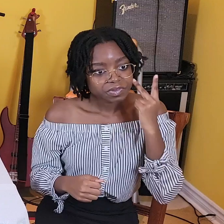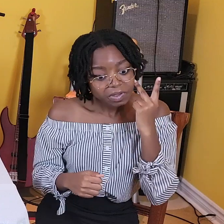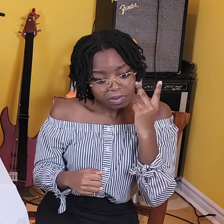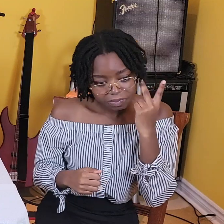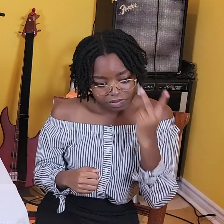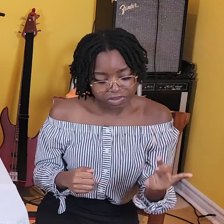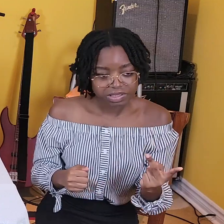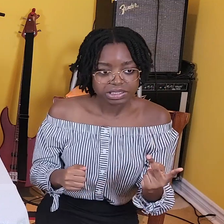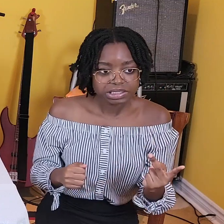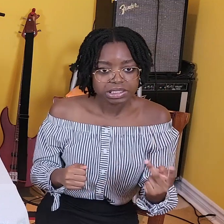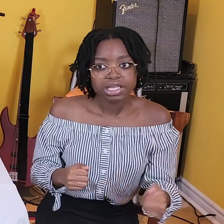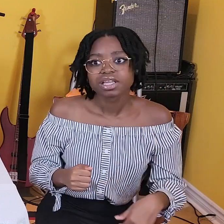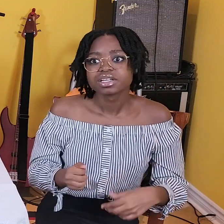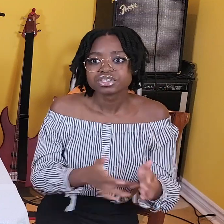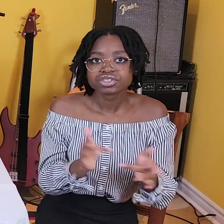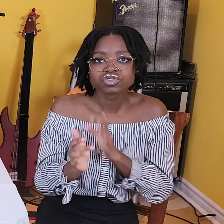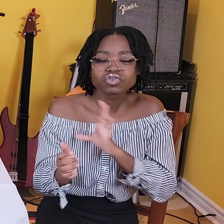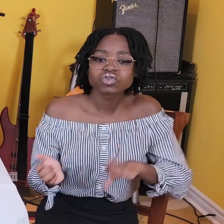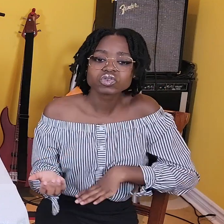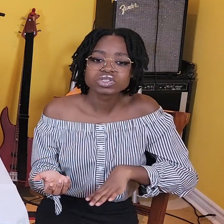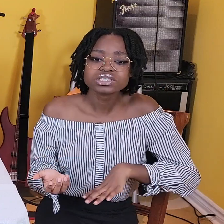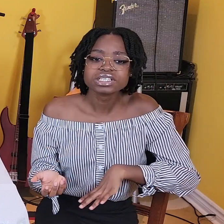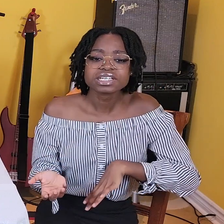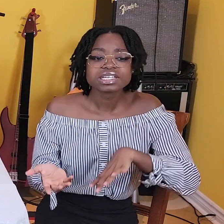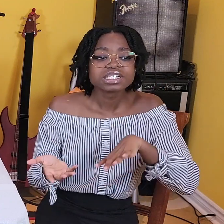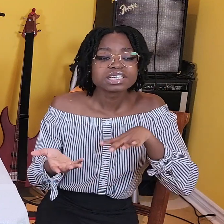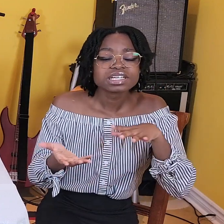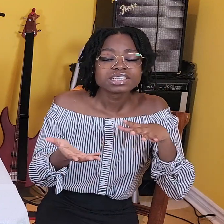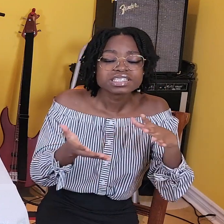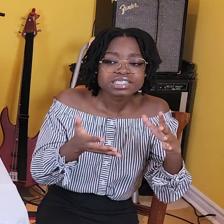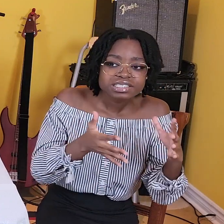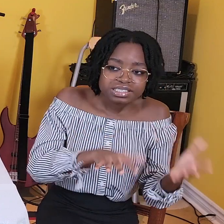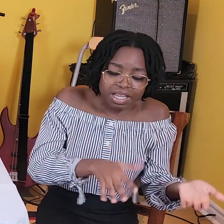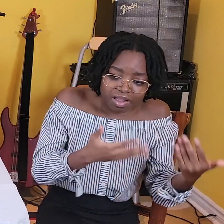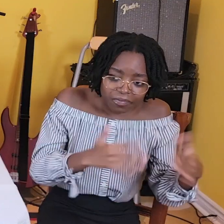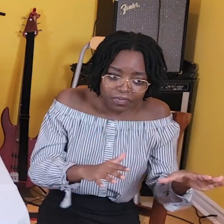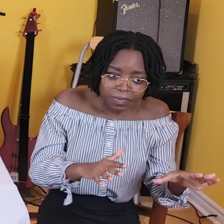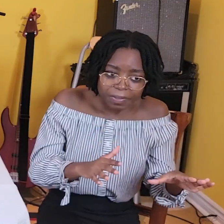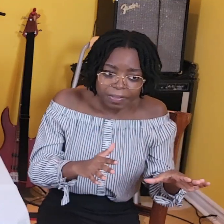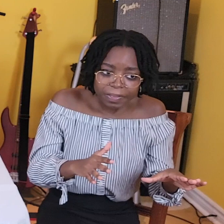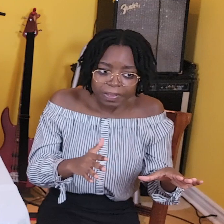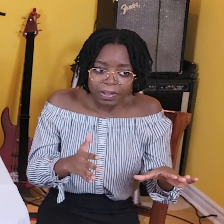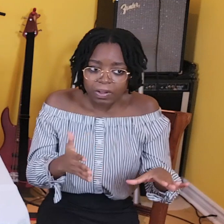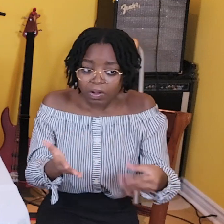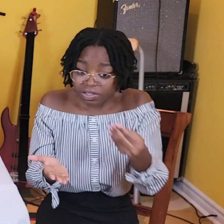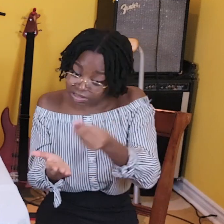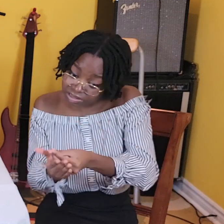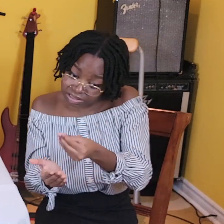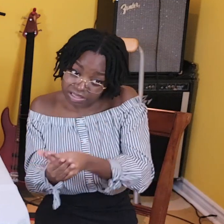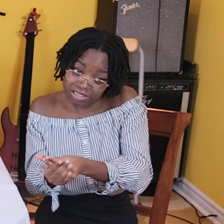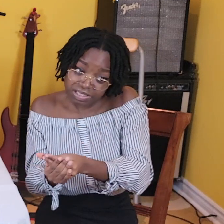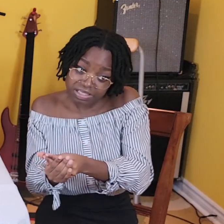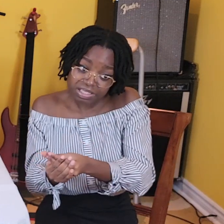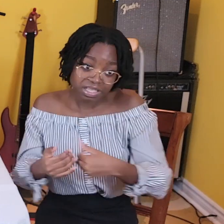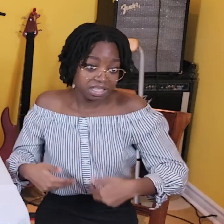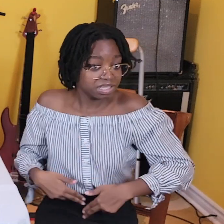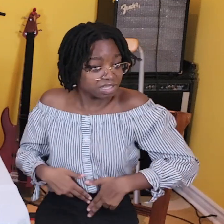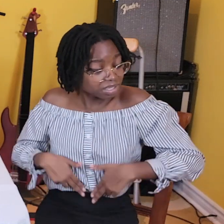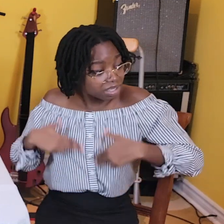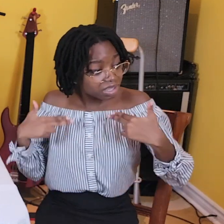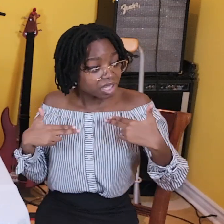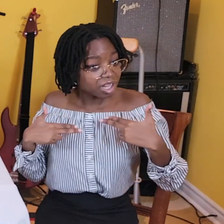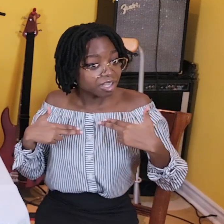the salvation of those whom God has chosen. And Jesus Christ was fulfilling